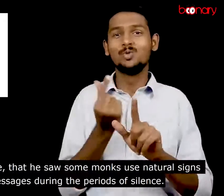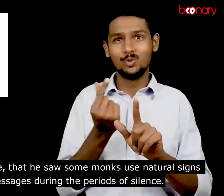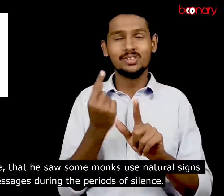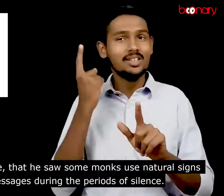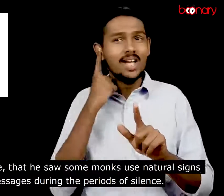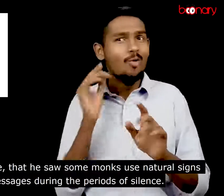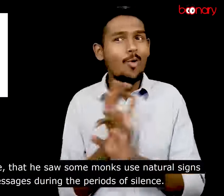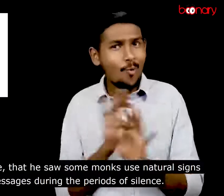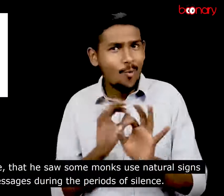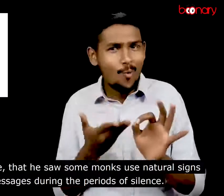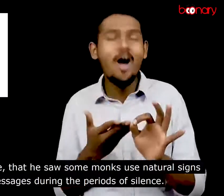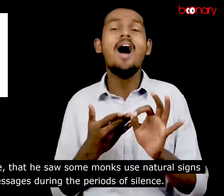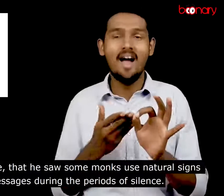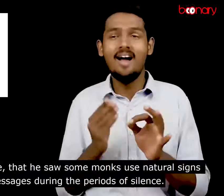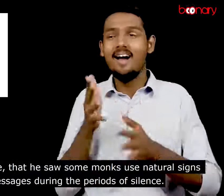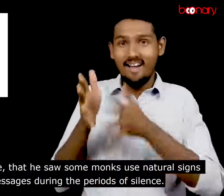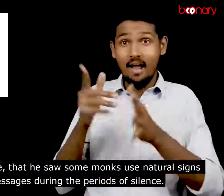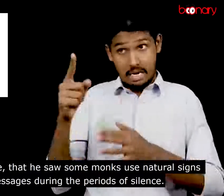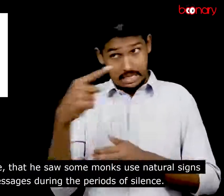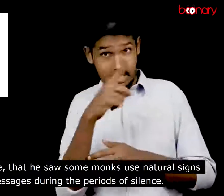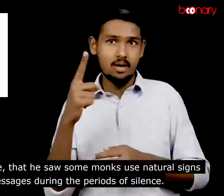convey messages during the periods of silence.